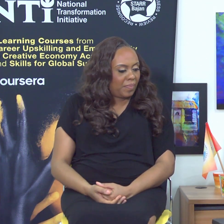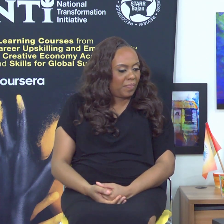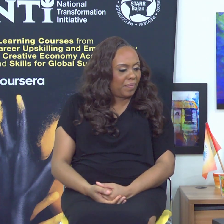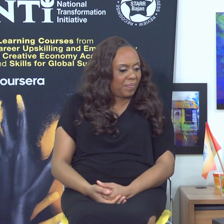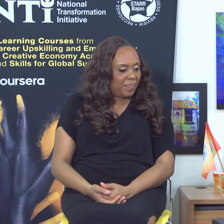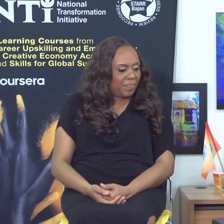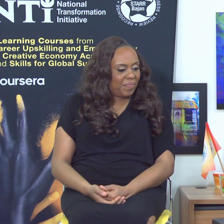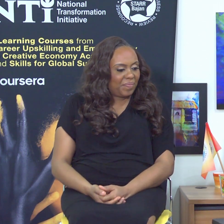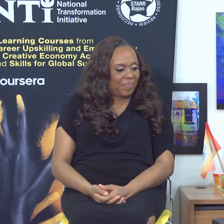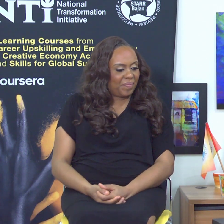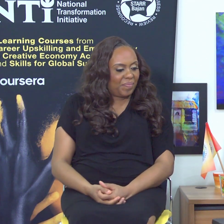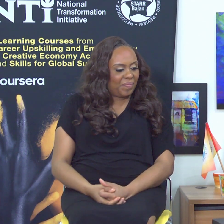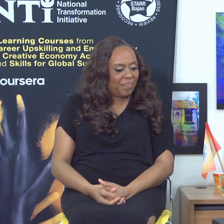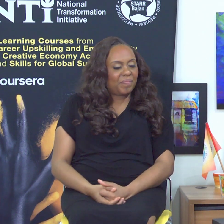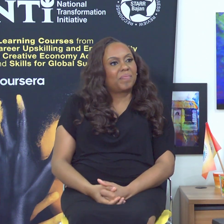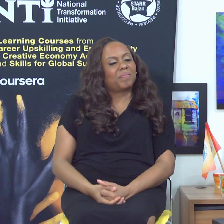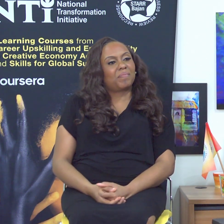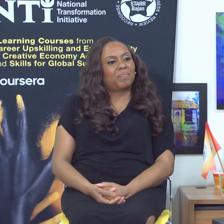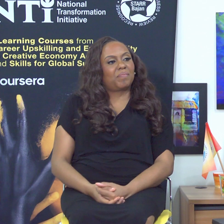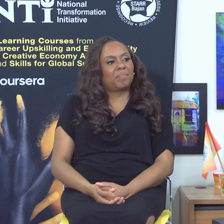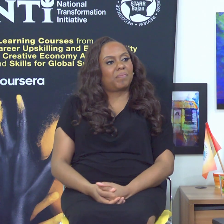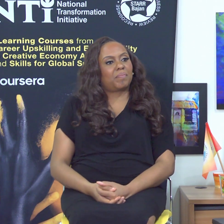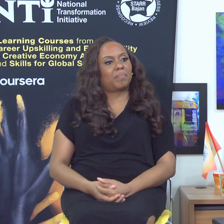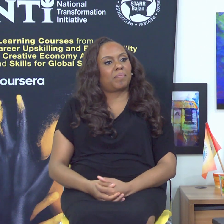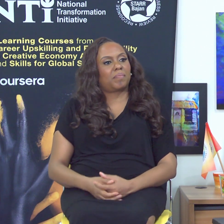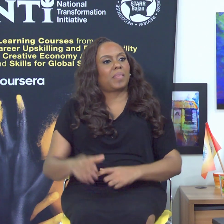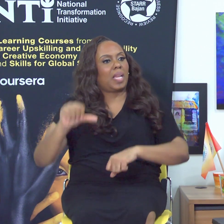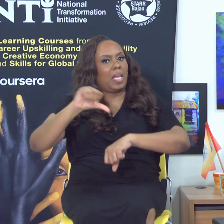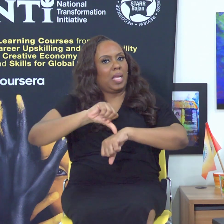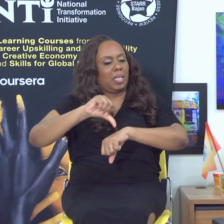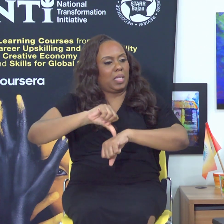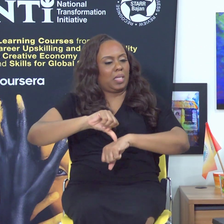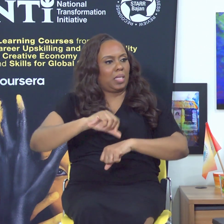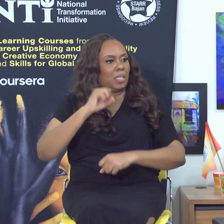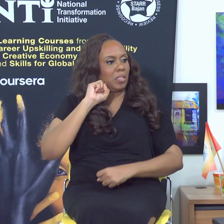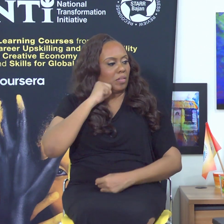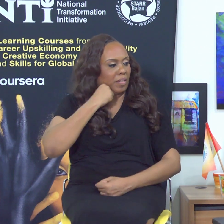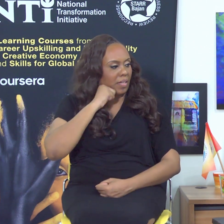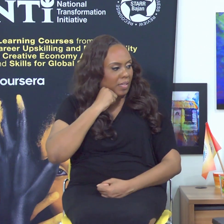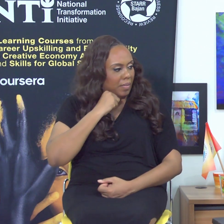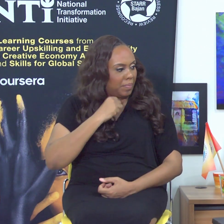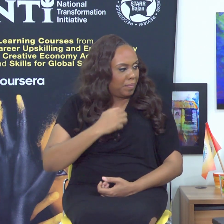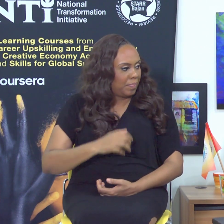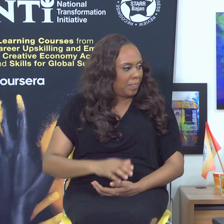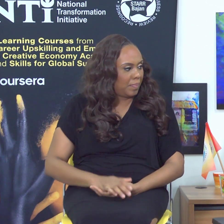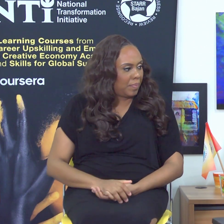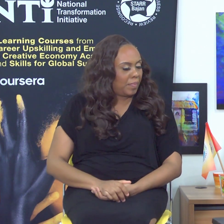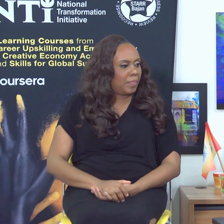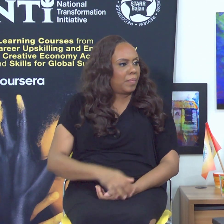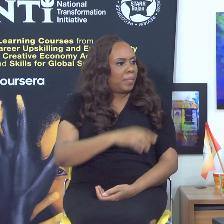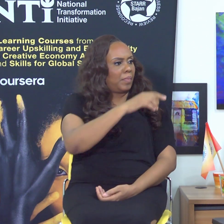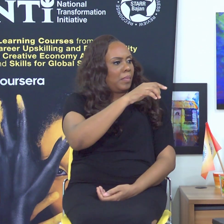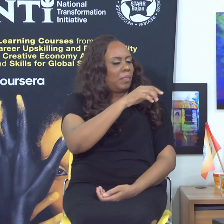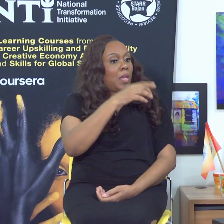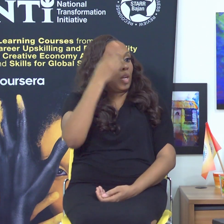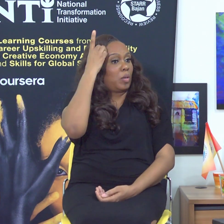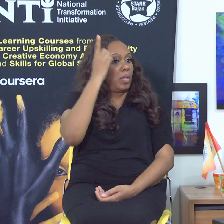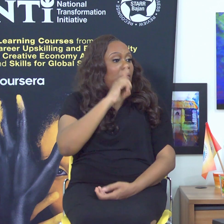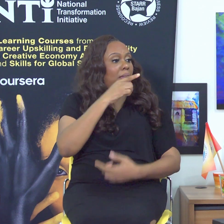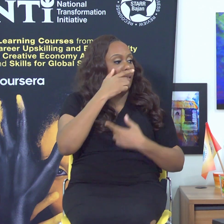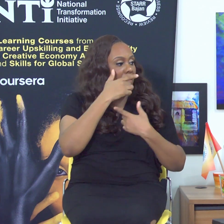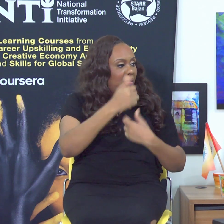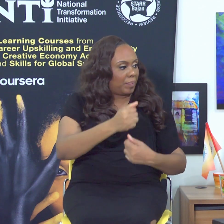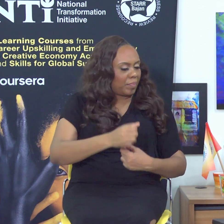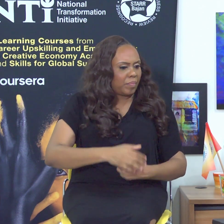Anthony and Soraya about sensitivity. Dwayne made an interesting point. Can